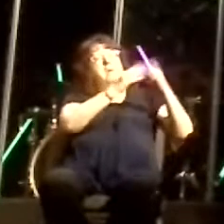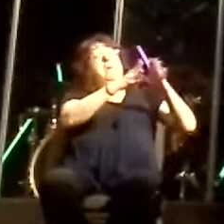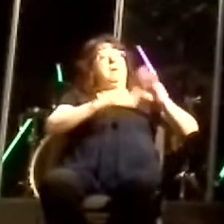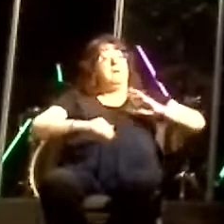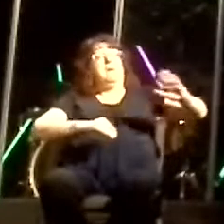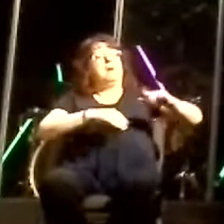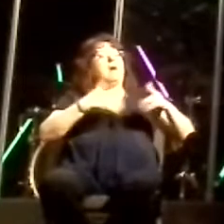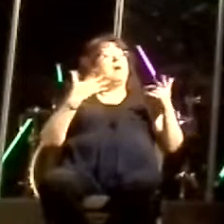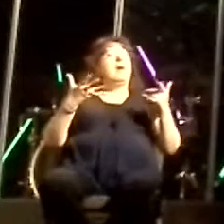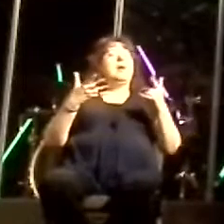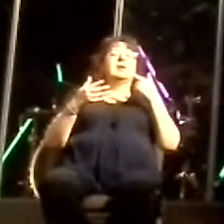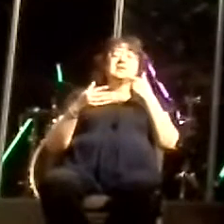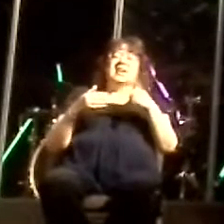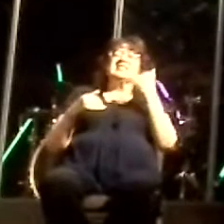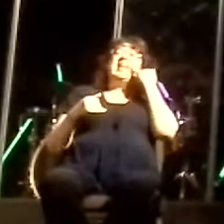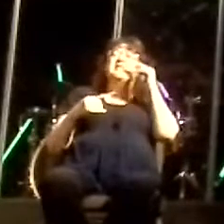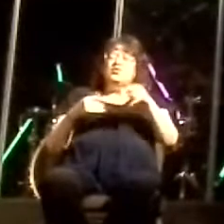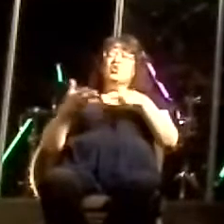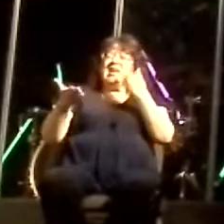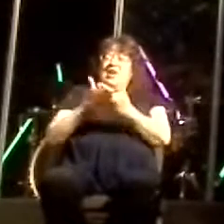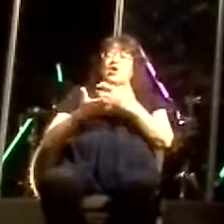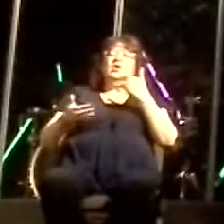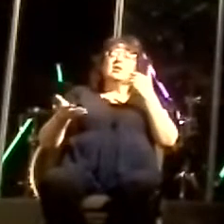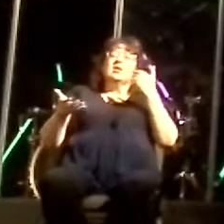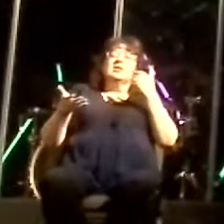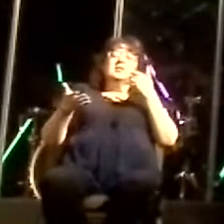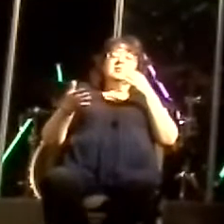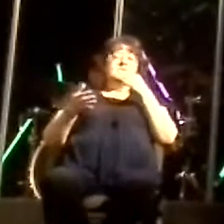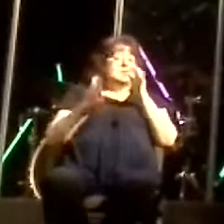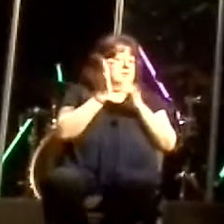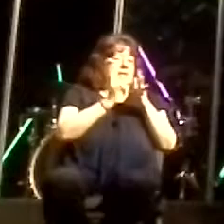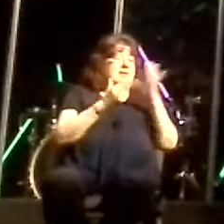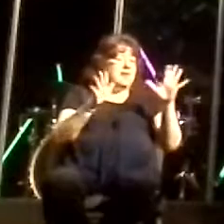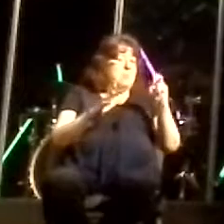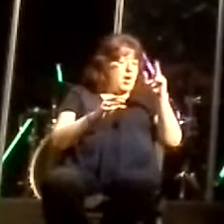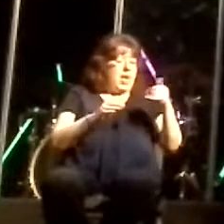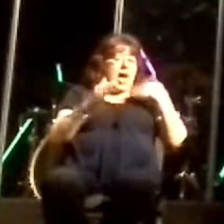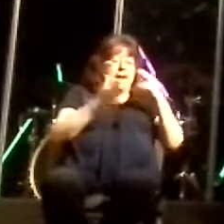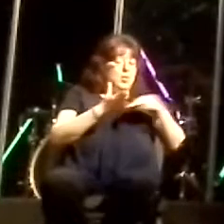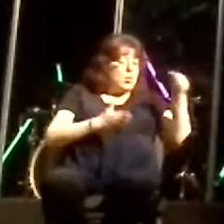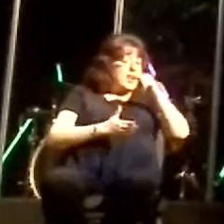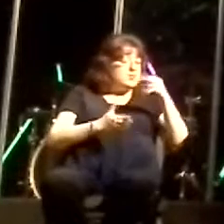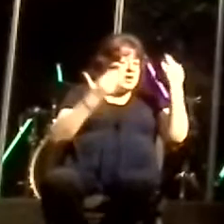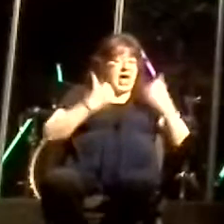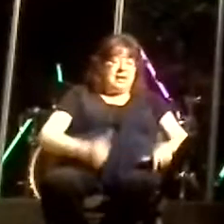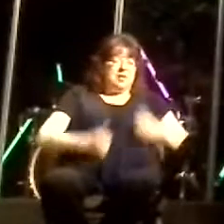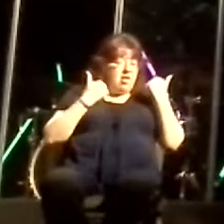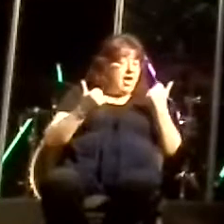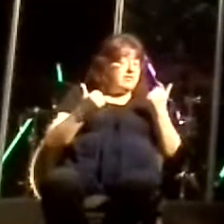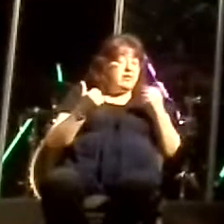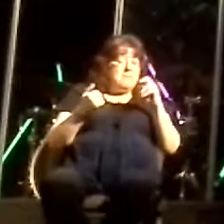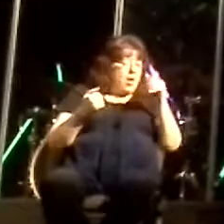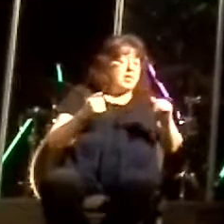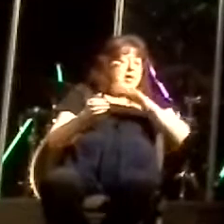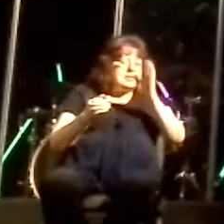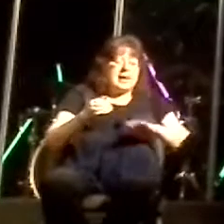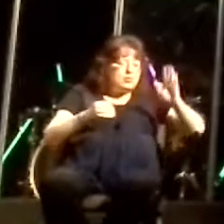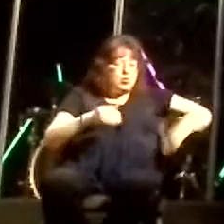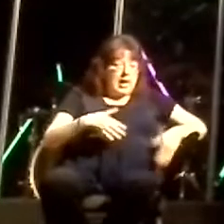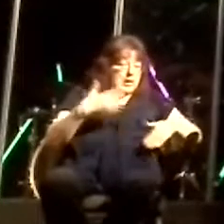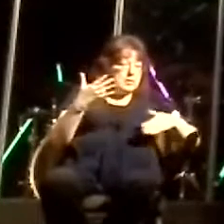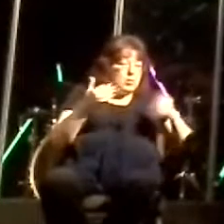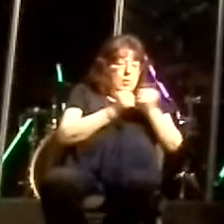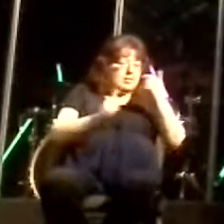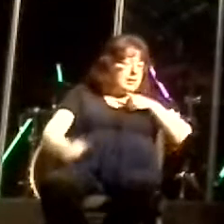push back on her. She says, "If you would have been here, Jesus," and Jesus says, "Martha, I'm the resurrection and the life. Martha, it's never too